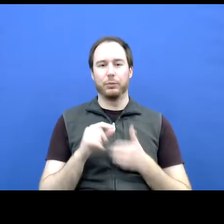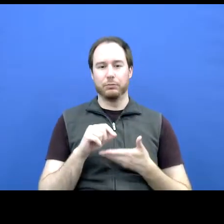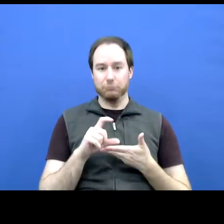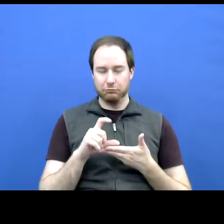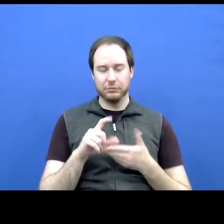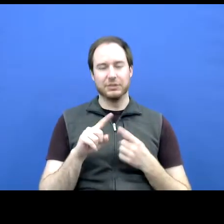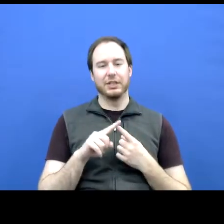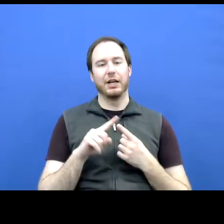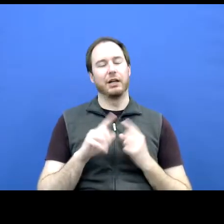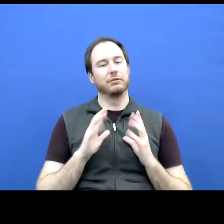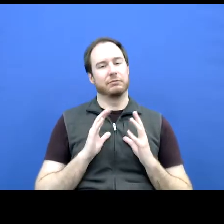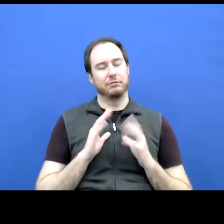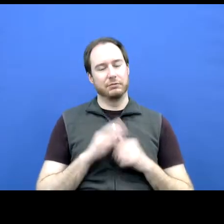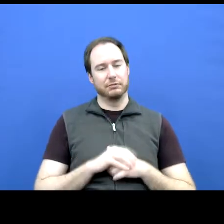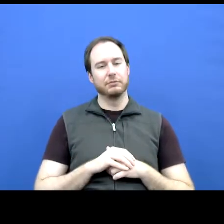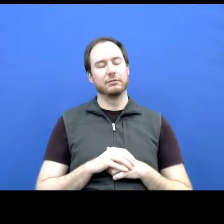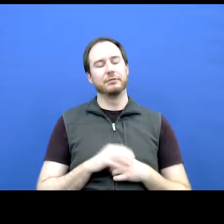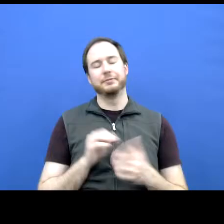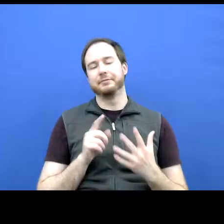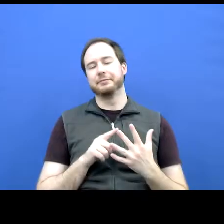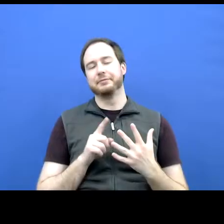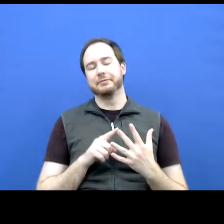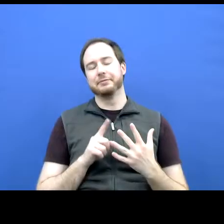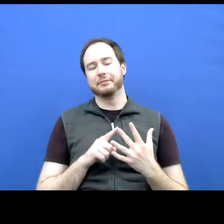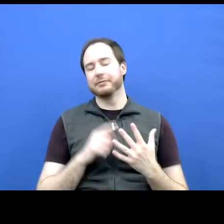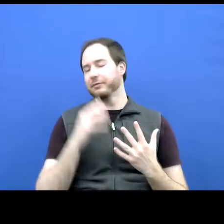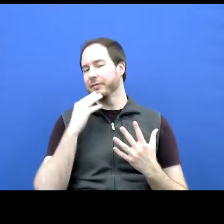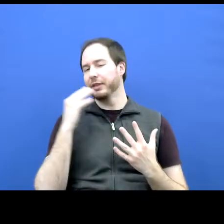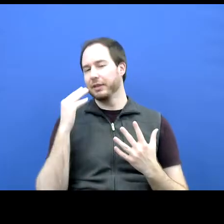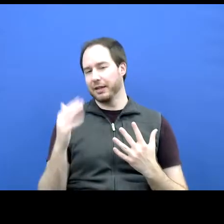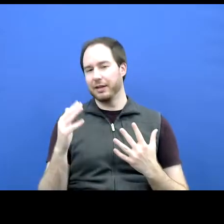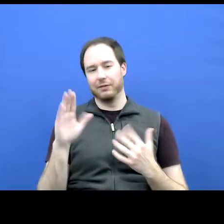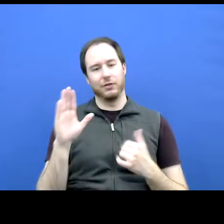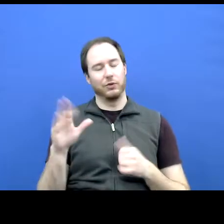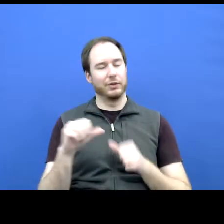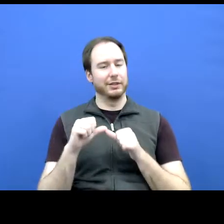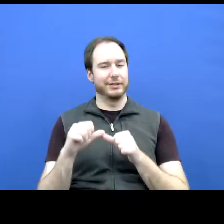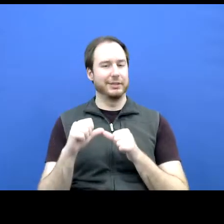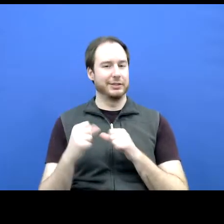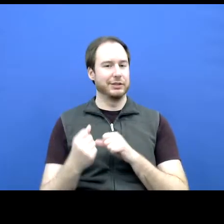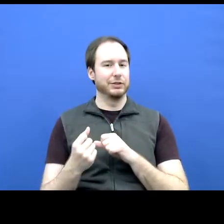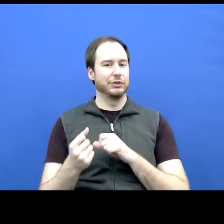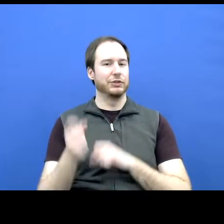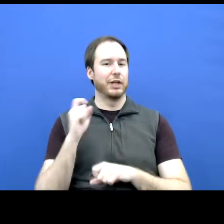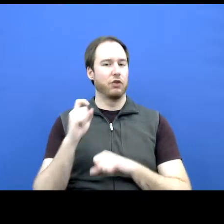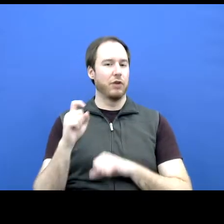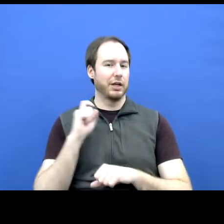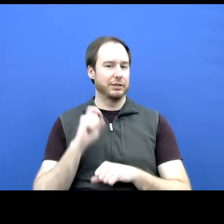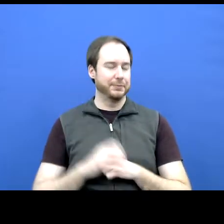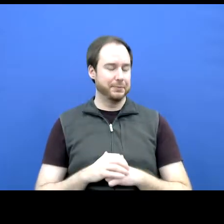great. so again, thanks for her continued generosity.